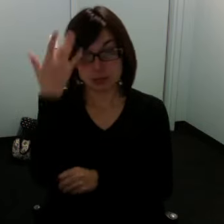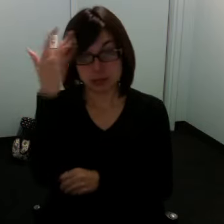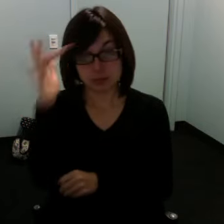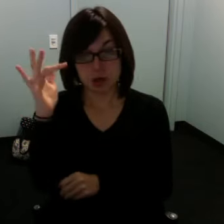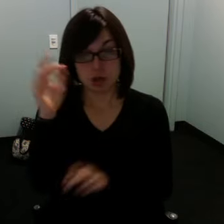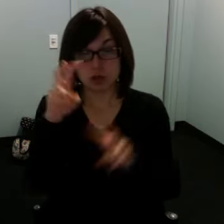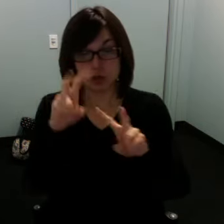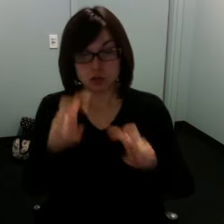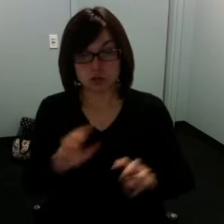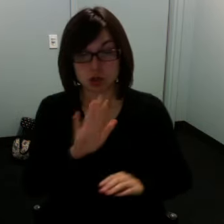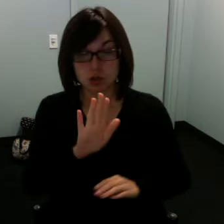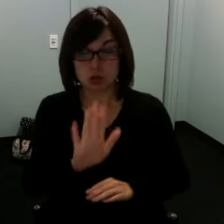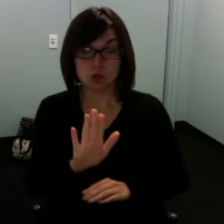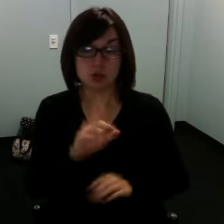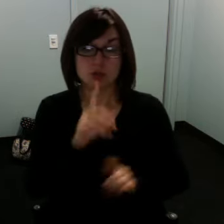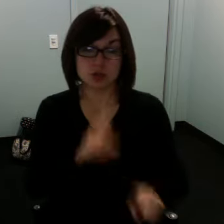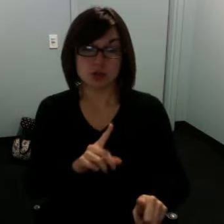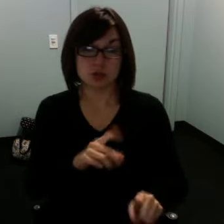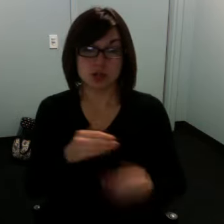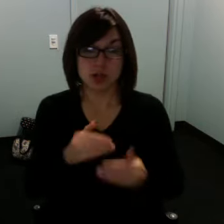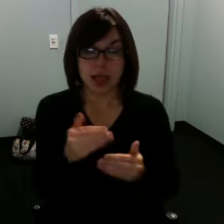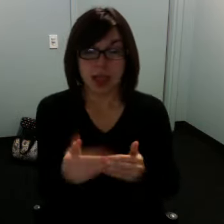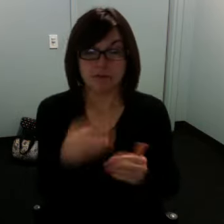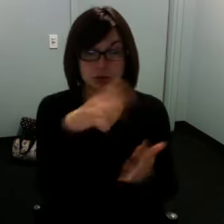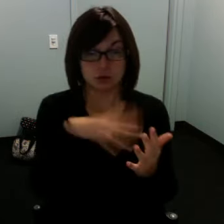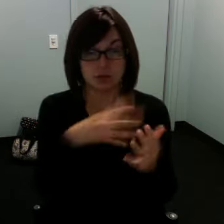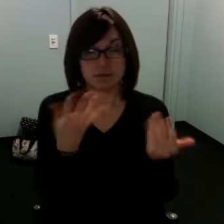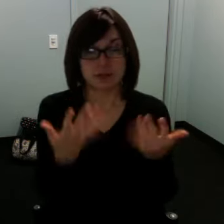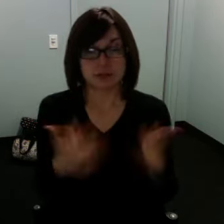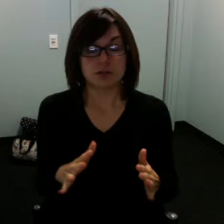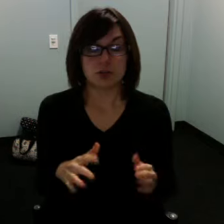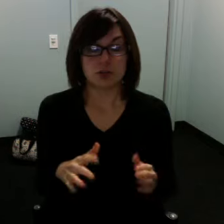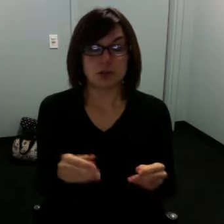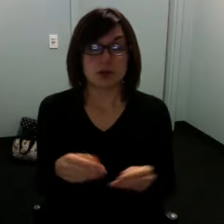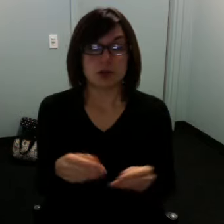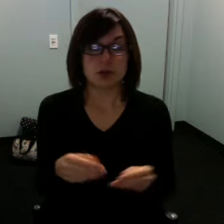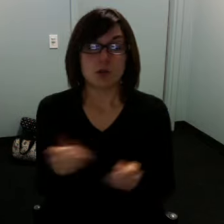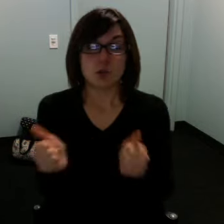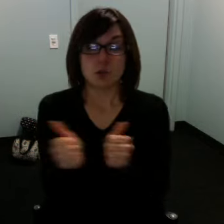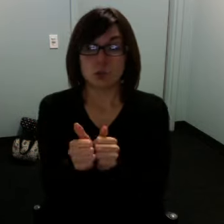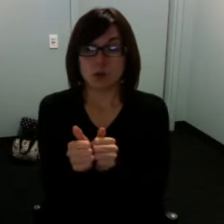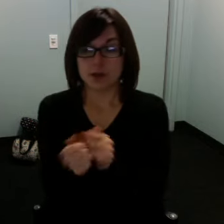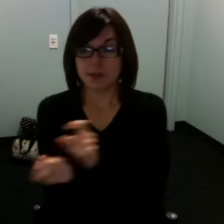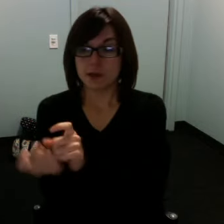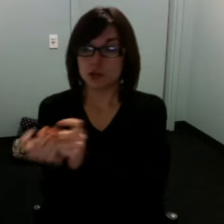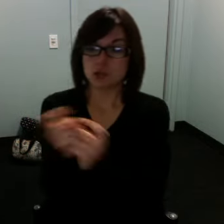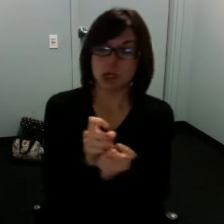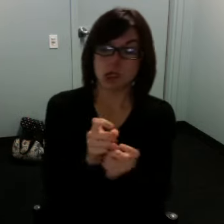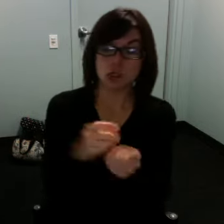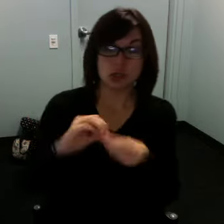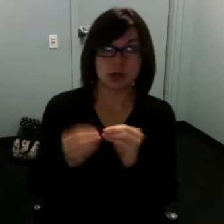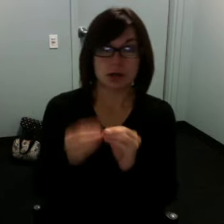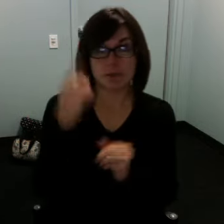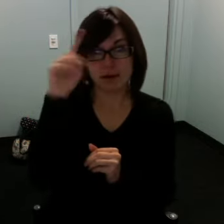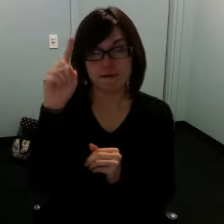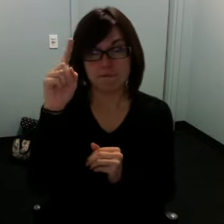done them by graphing by plugging in the information into the equations just to make sure you got everything right. I think that